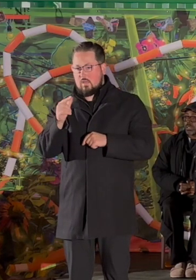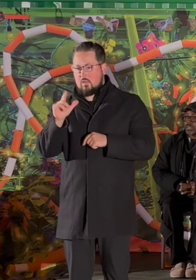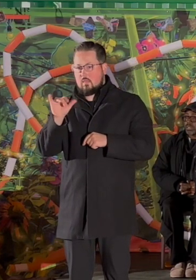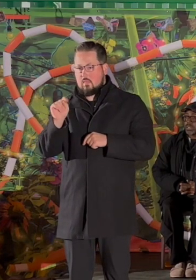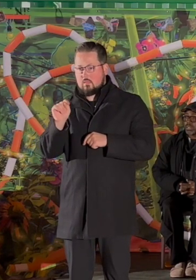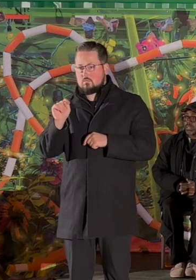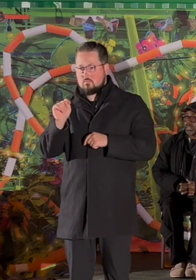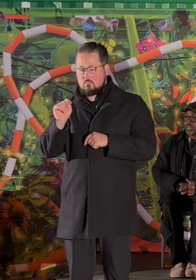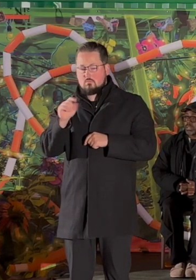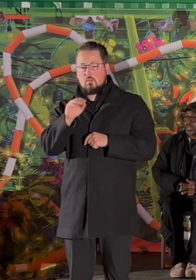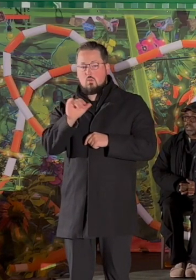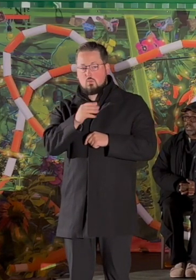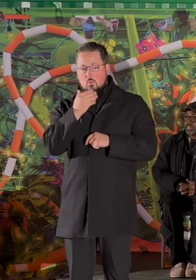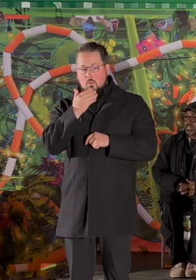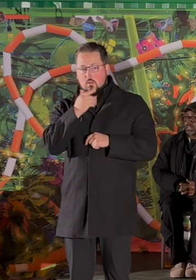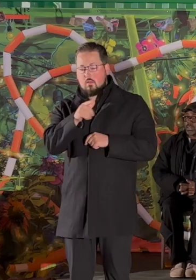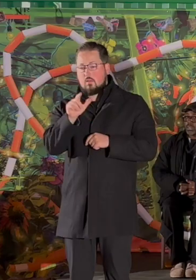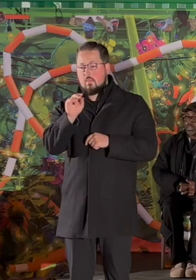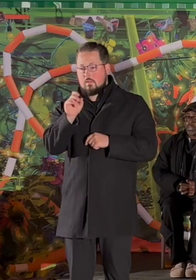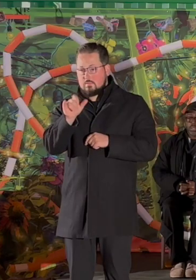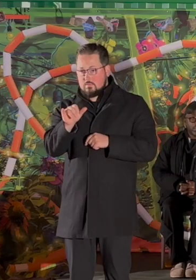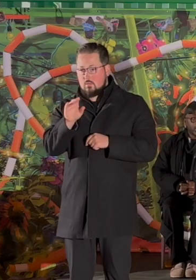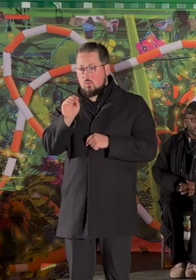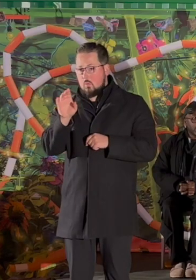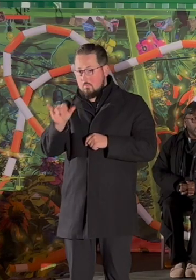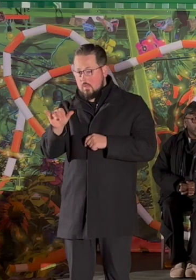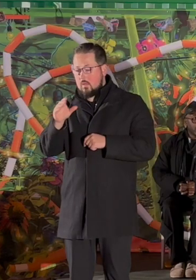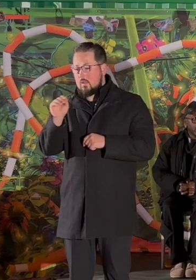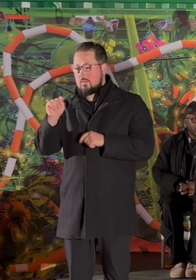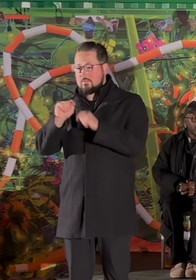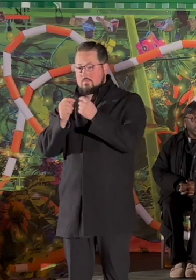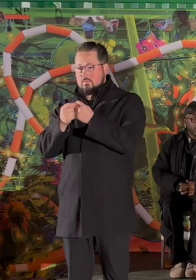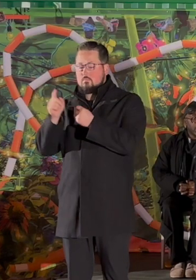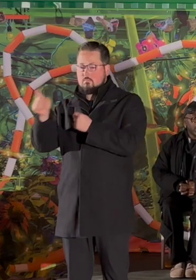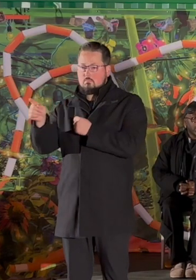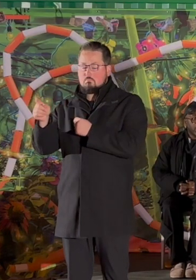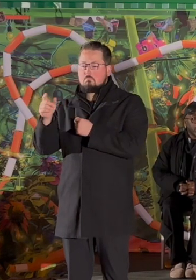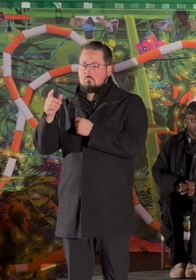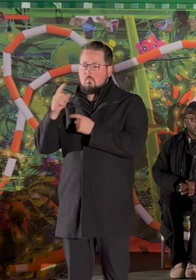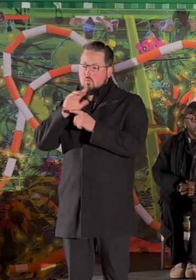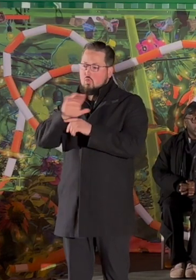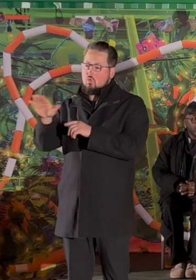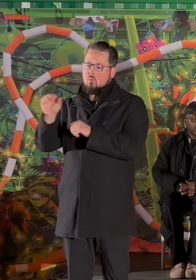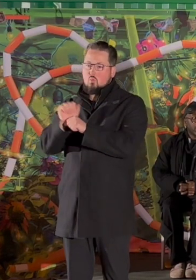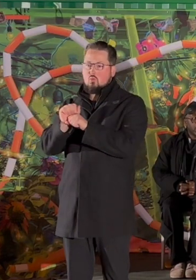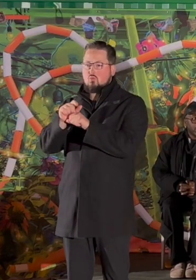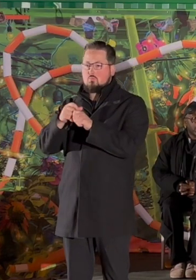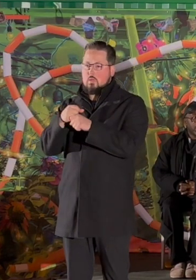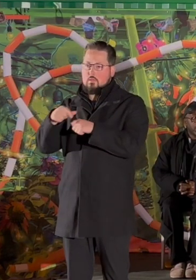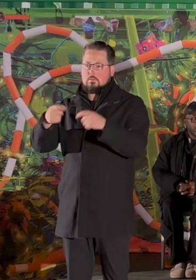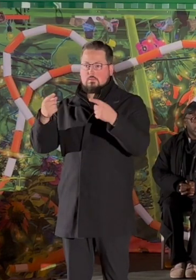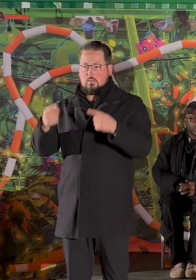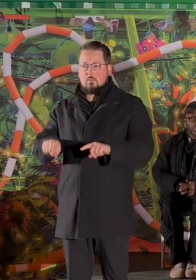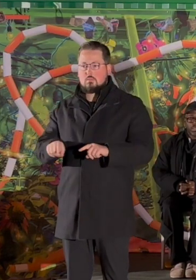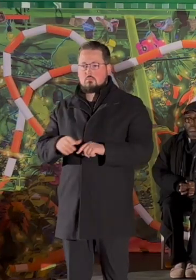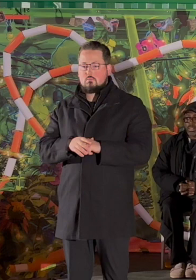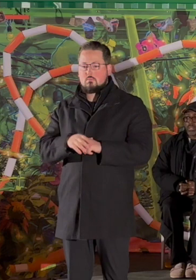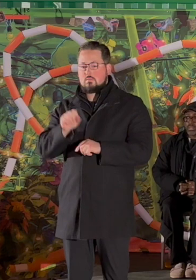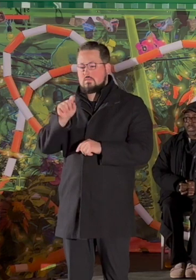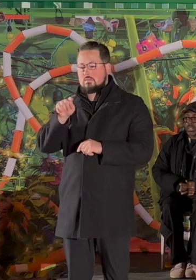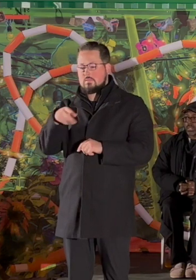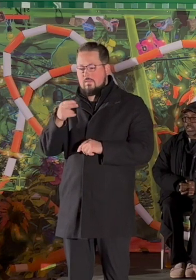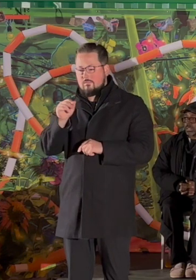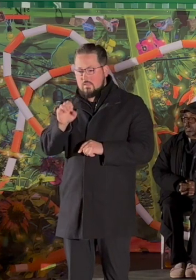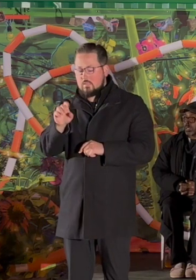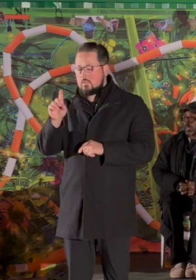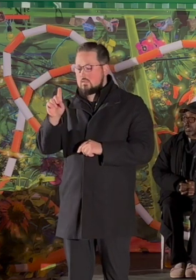activation. I want to also thank Lindsay, Obed, and the team at Moash for their work to make this happen. Stephanie